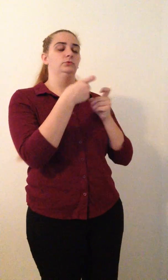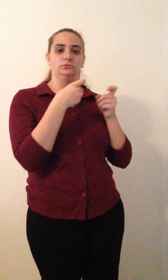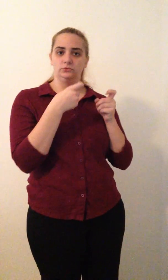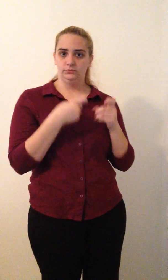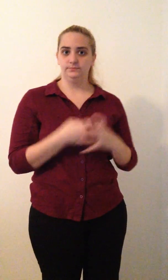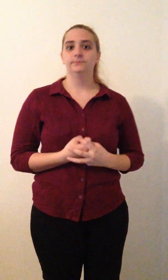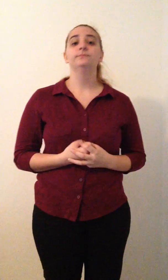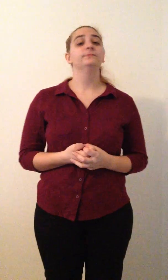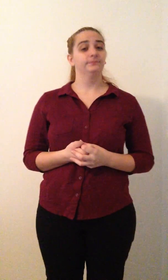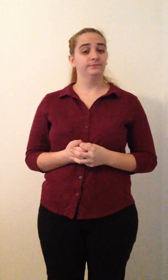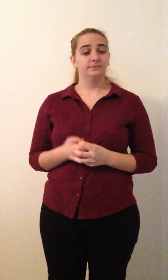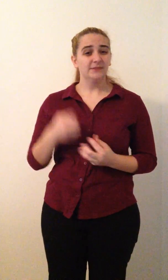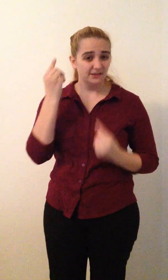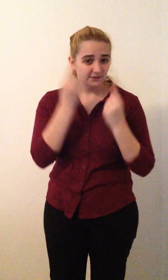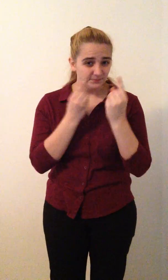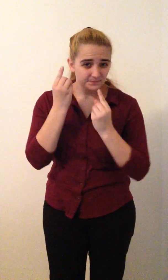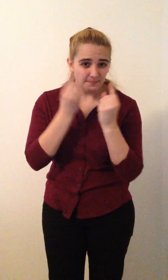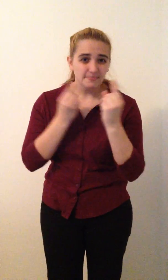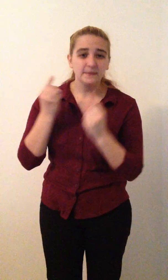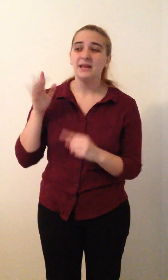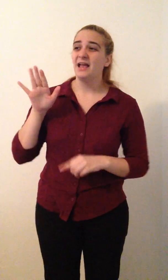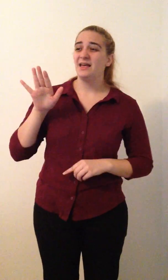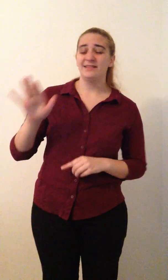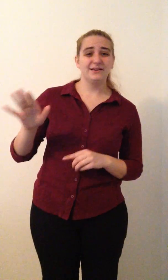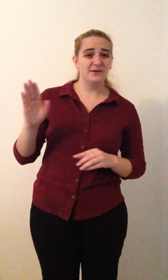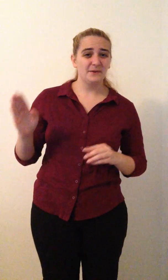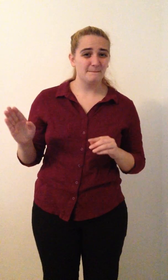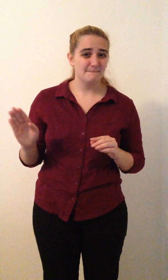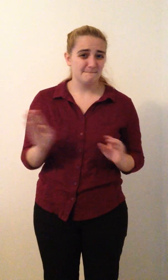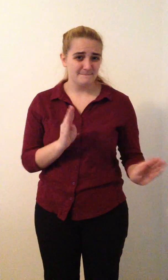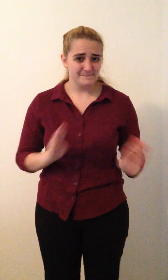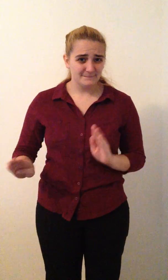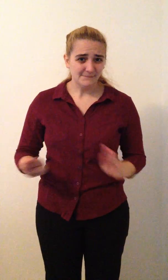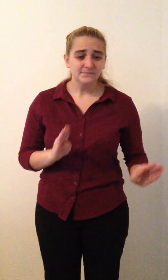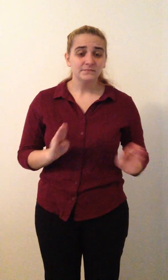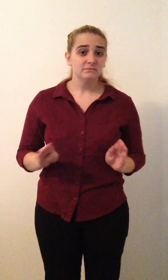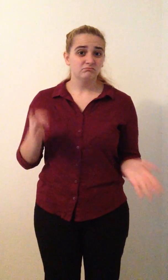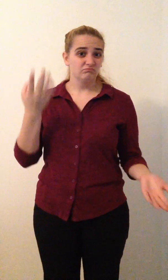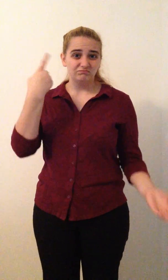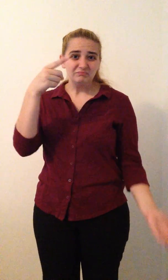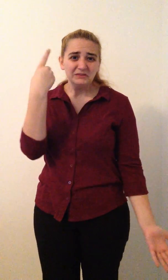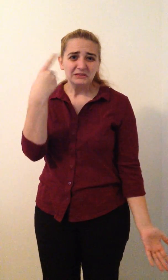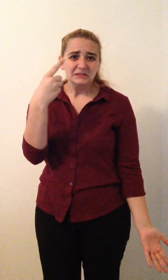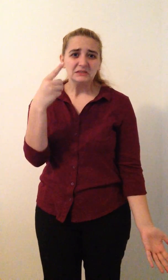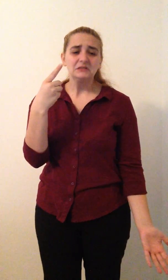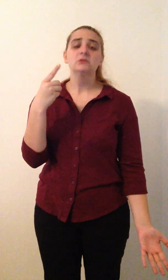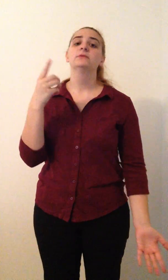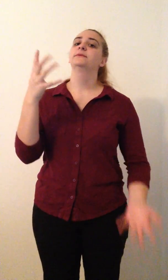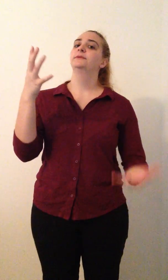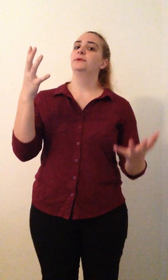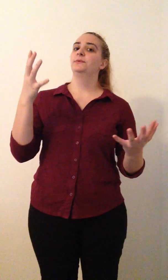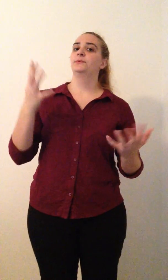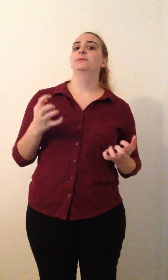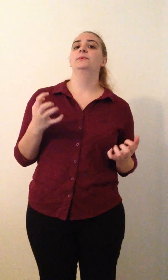doing all of these behaviors to get you to conform with what they want.